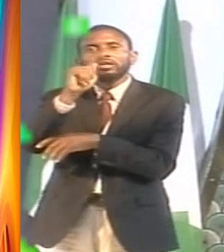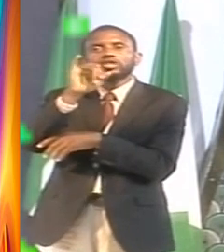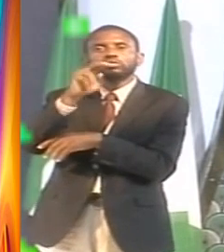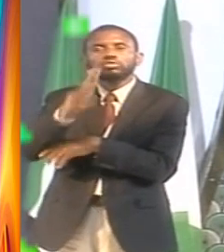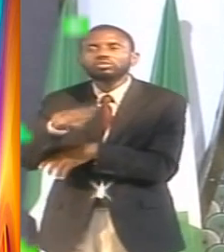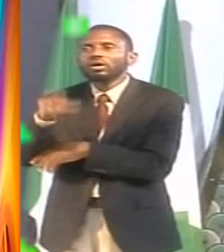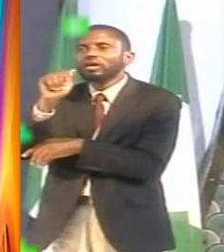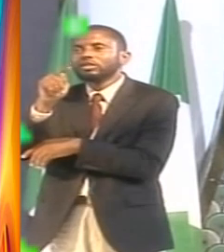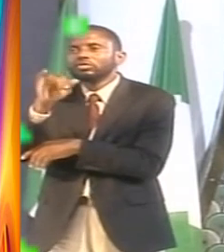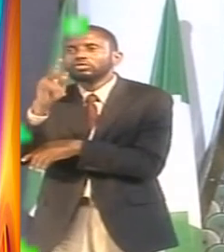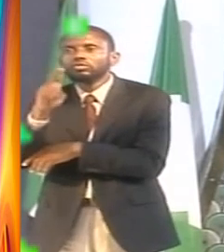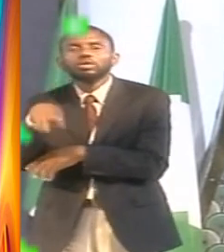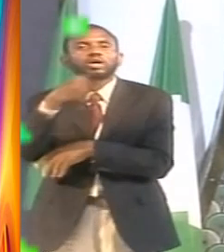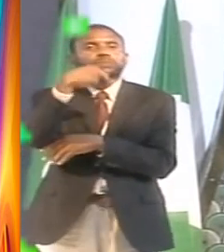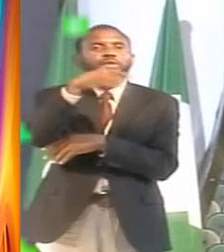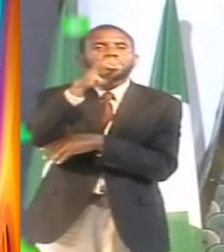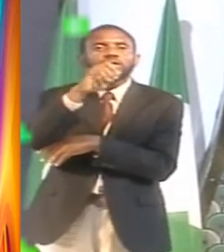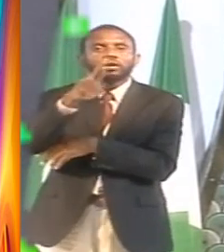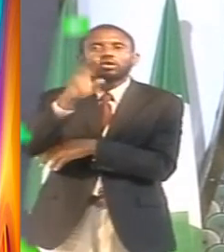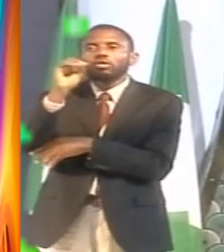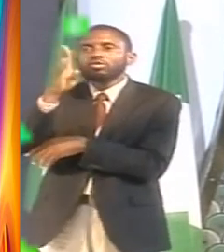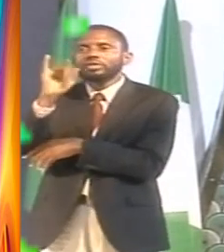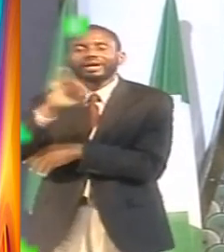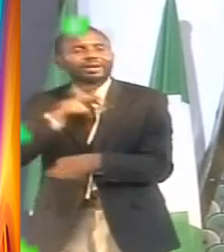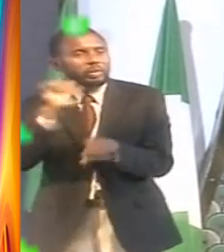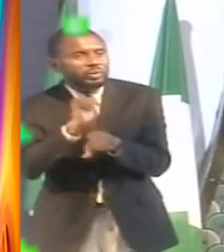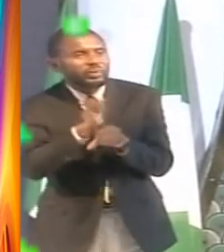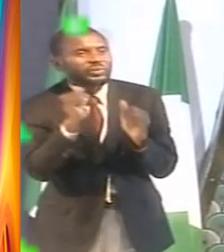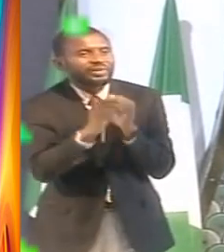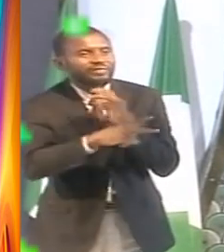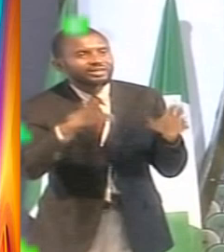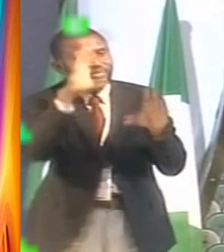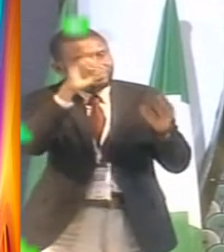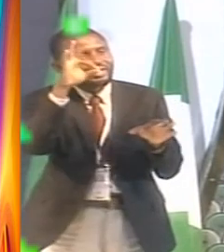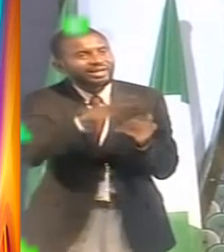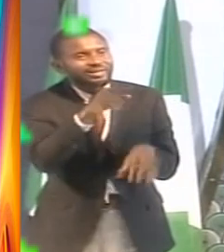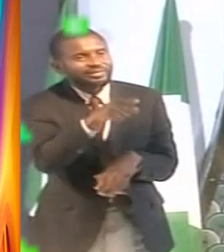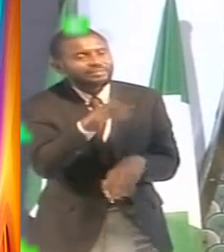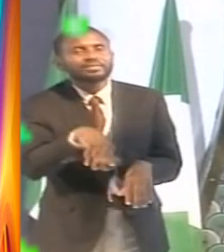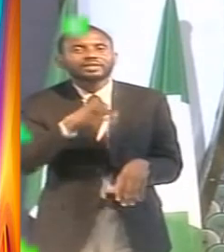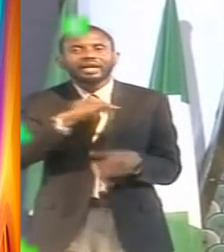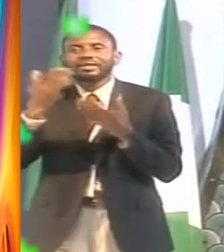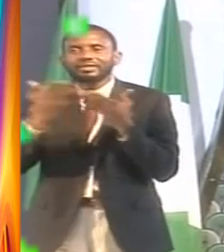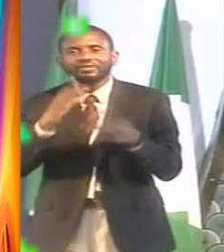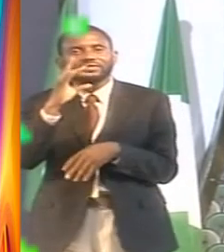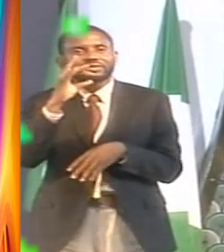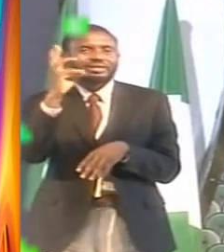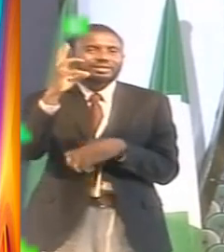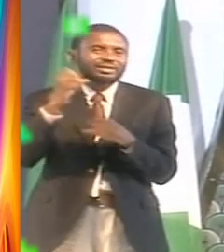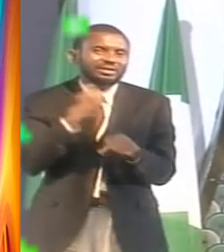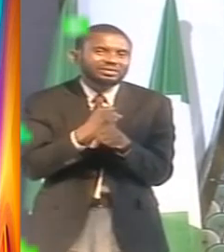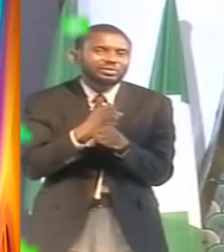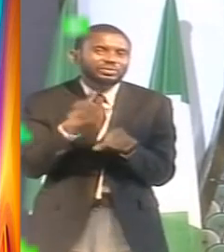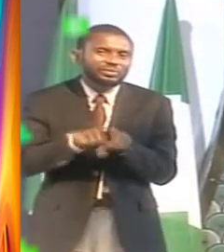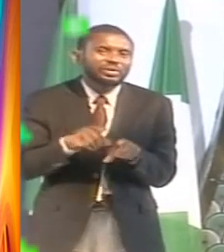Peter Obi, and all of these people, I work with the vice president-elect. I served for 6 years or so